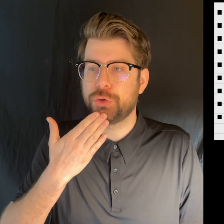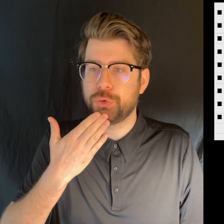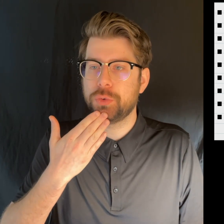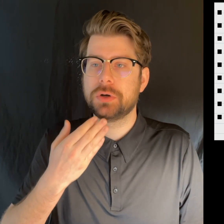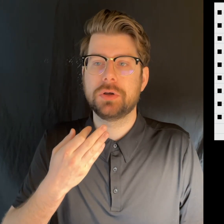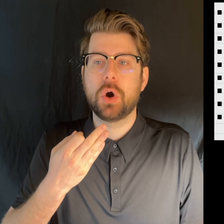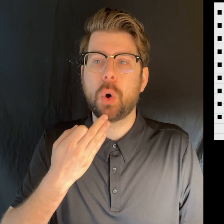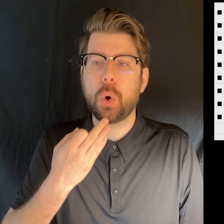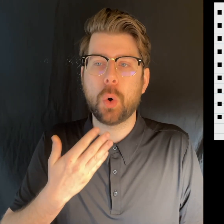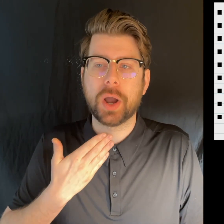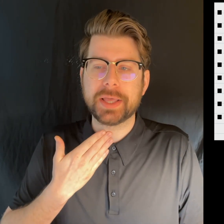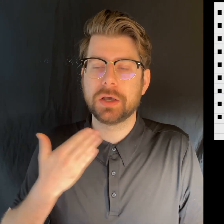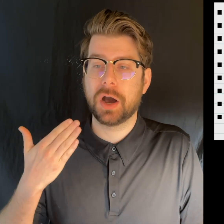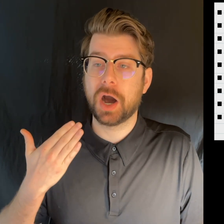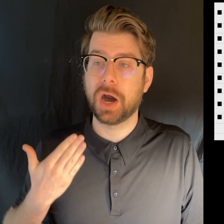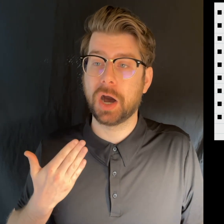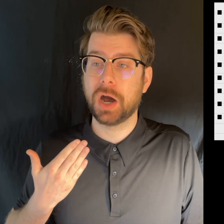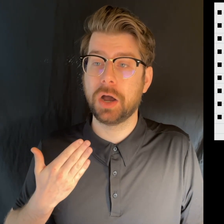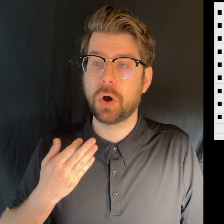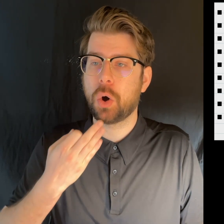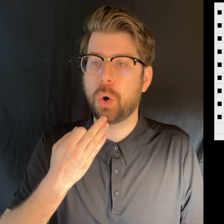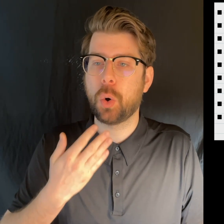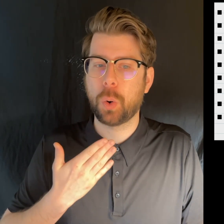to hoy, ahoy.